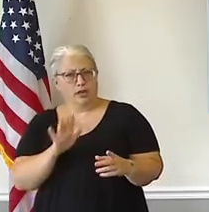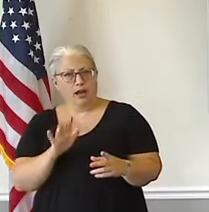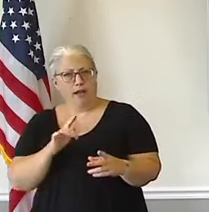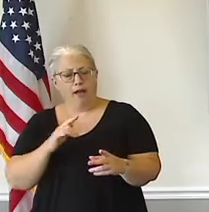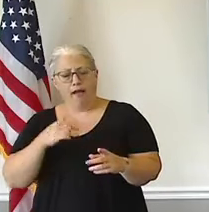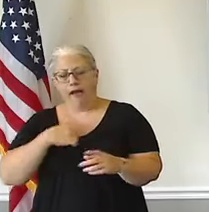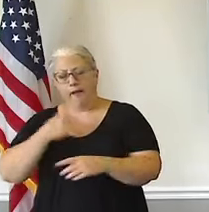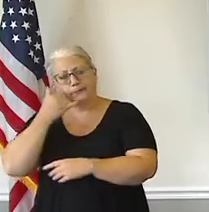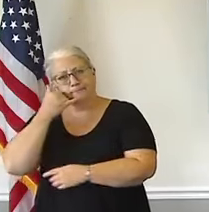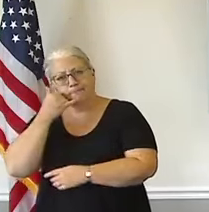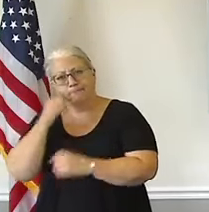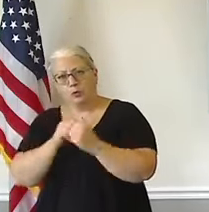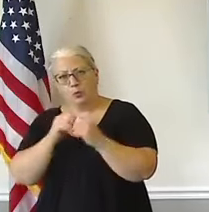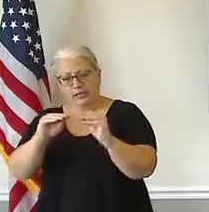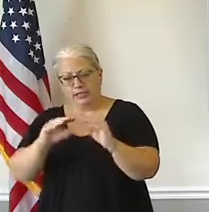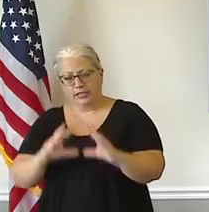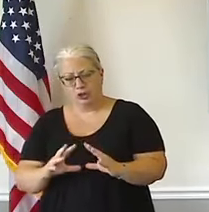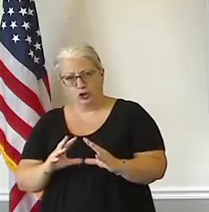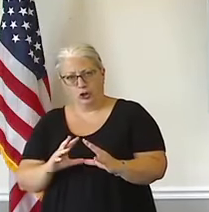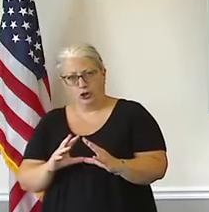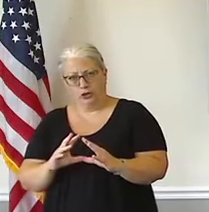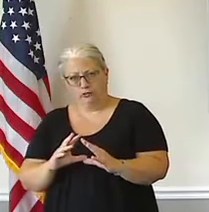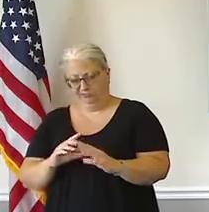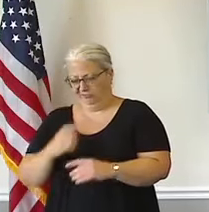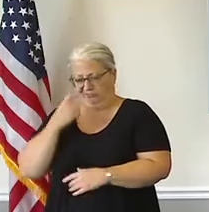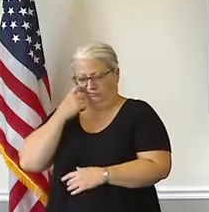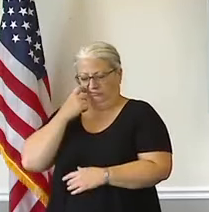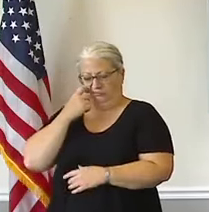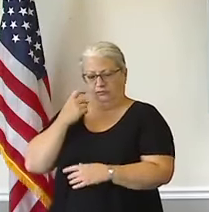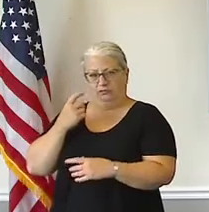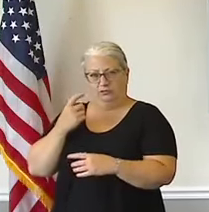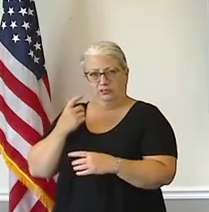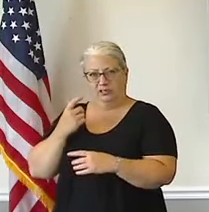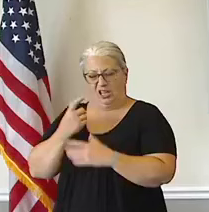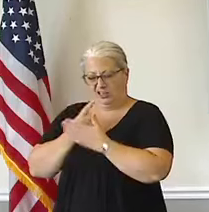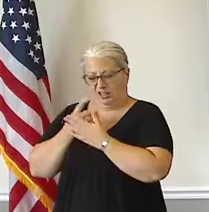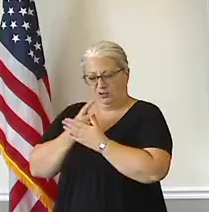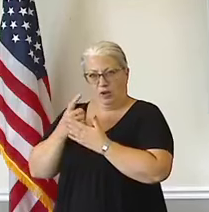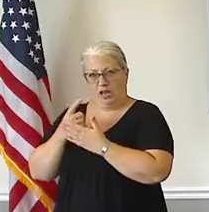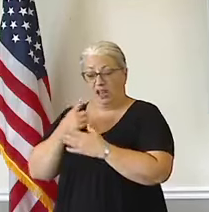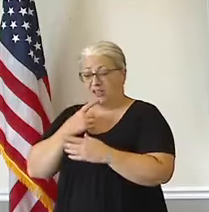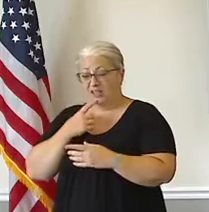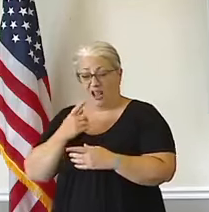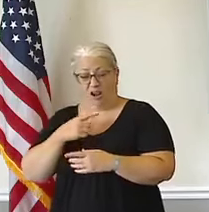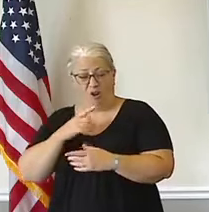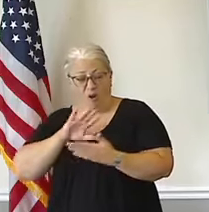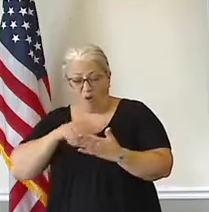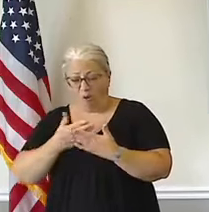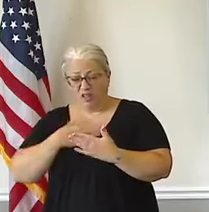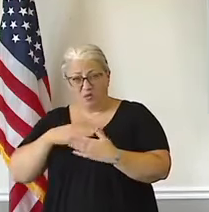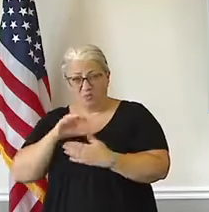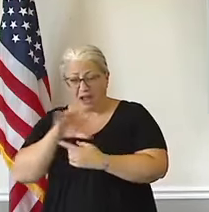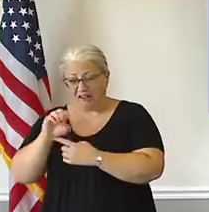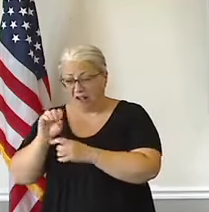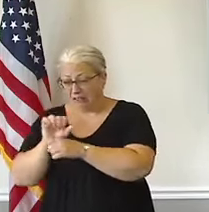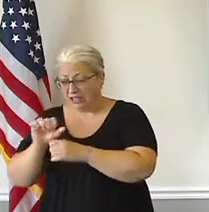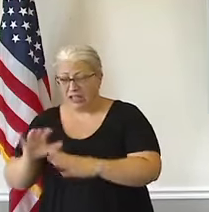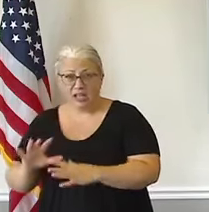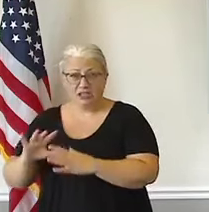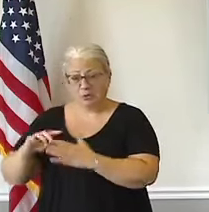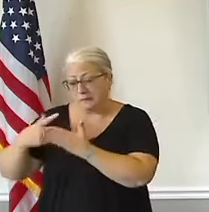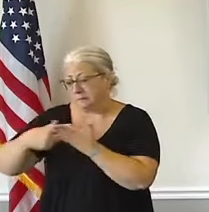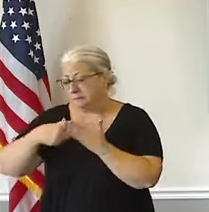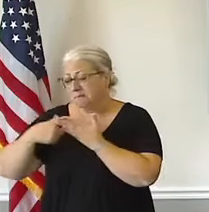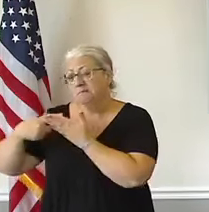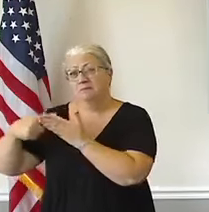phone with a teacher earlier this week, and she said, all of my colleagues were talking about desks and how close in proximity and which